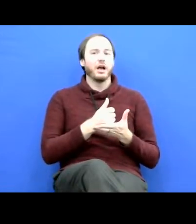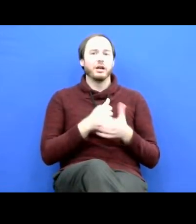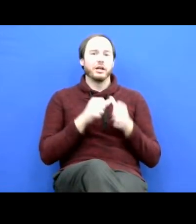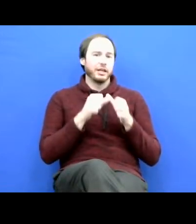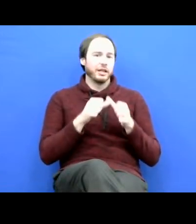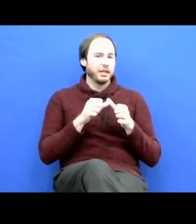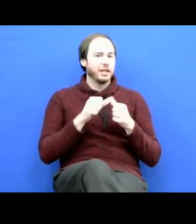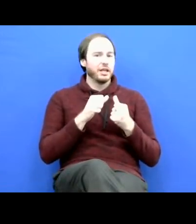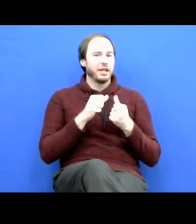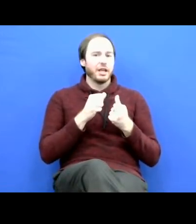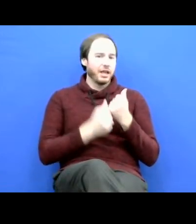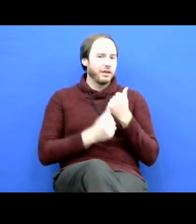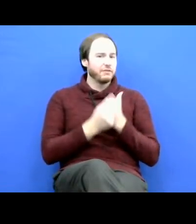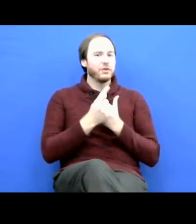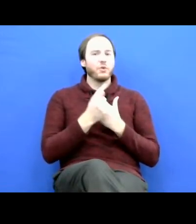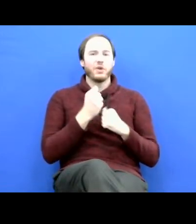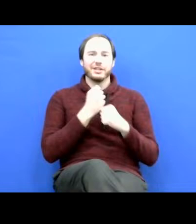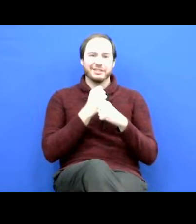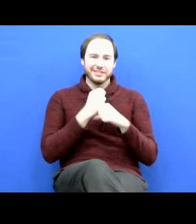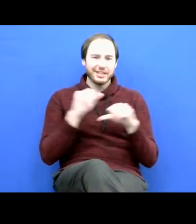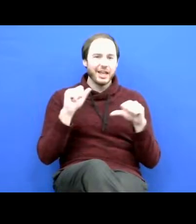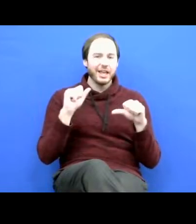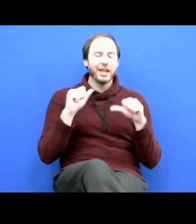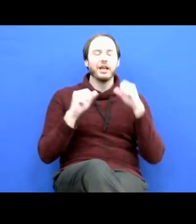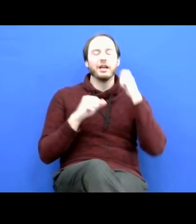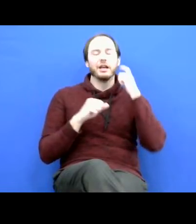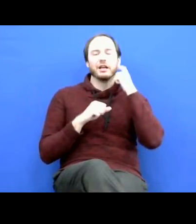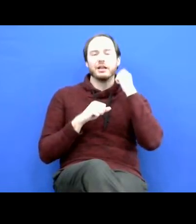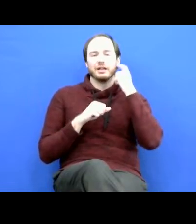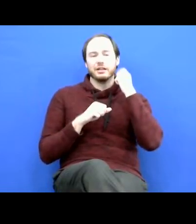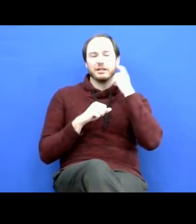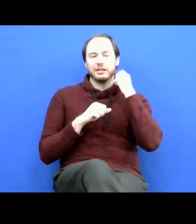keeping everybody safe.